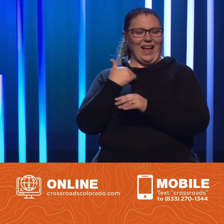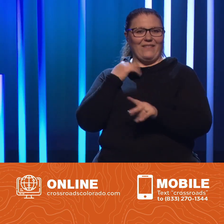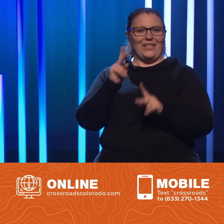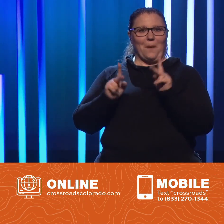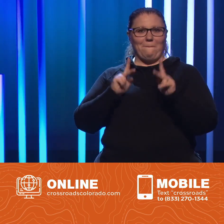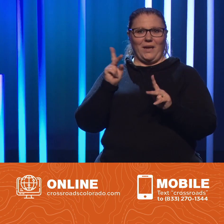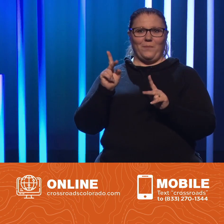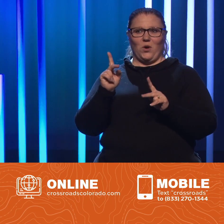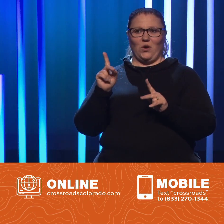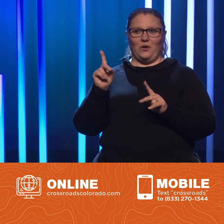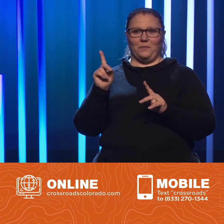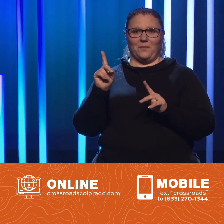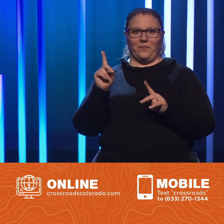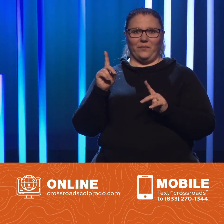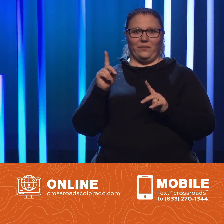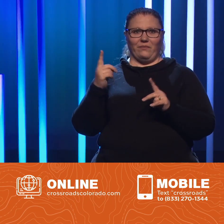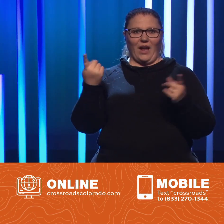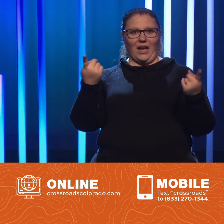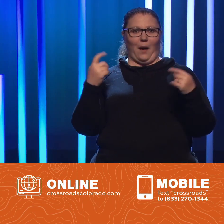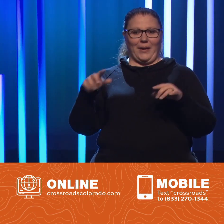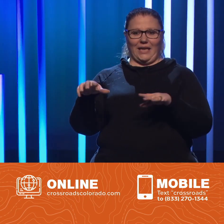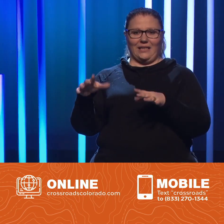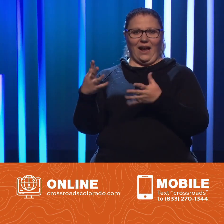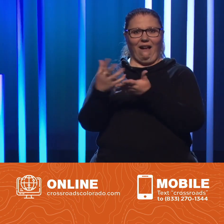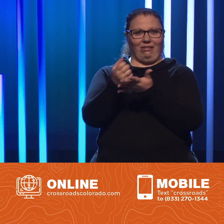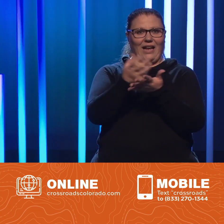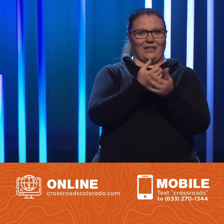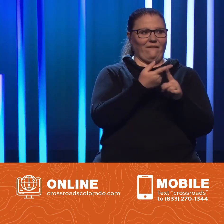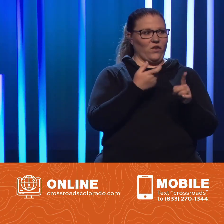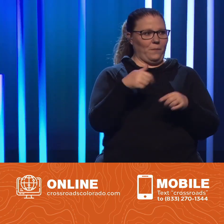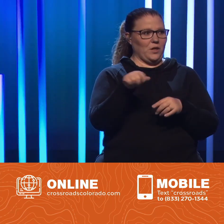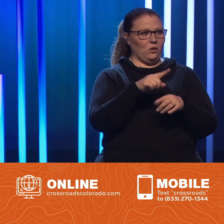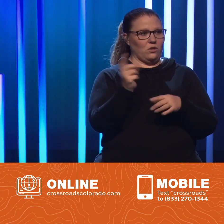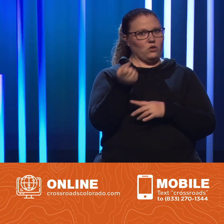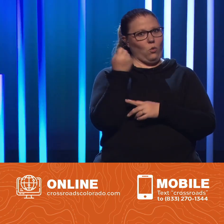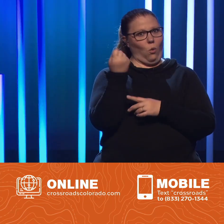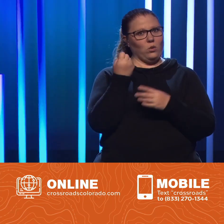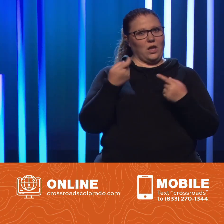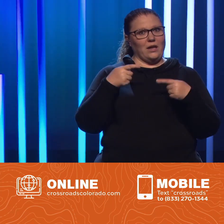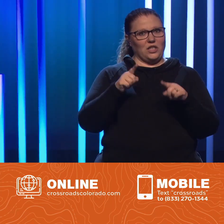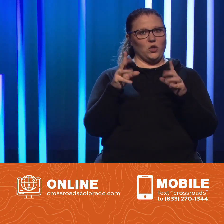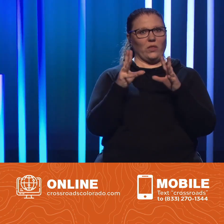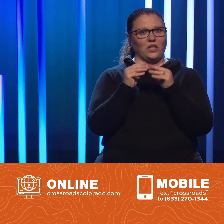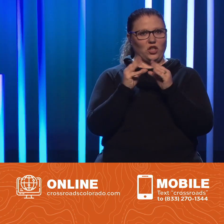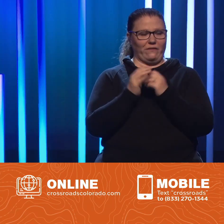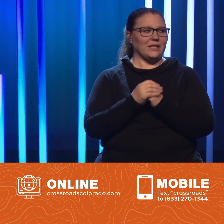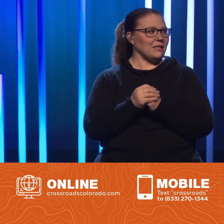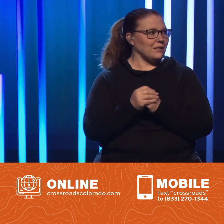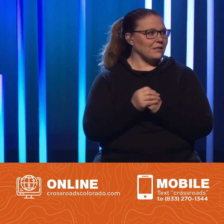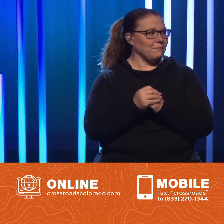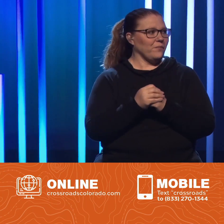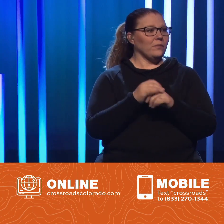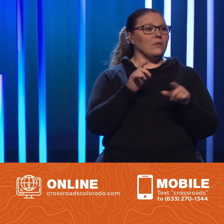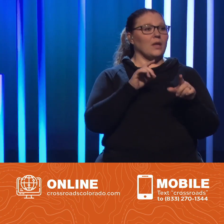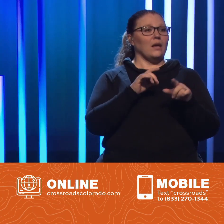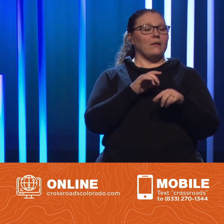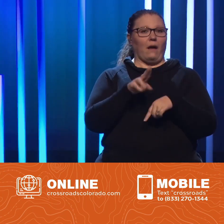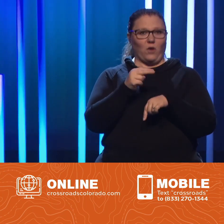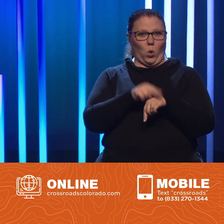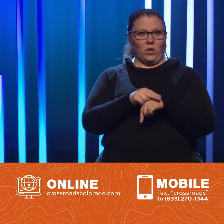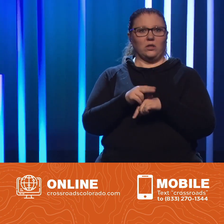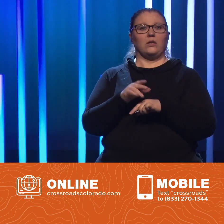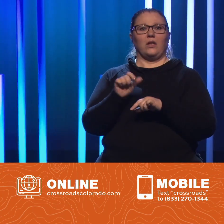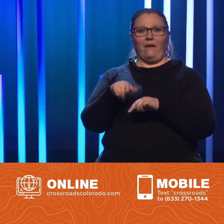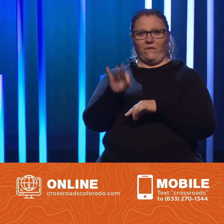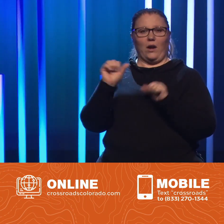coming around to collect those from you, so just hold on to those through the service. Of course, you can also find all of